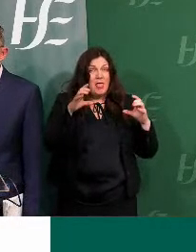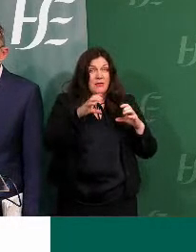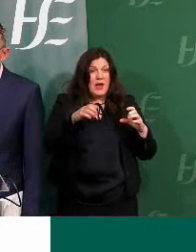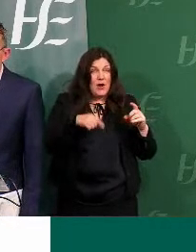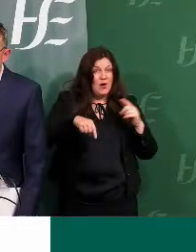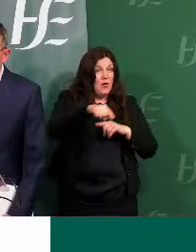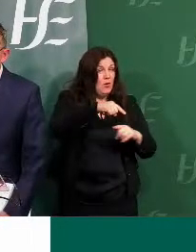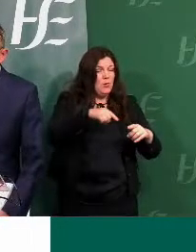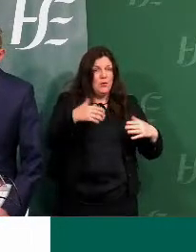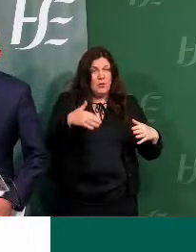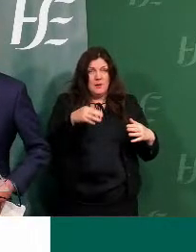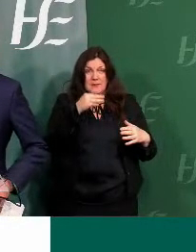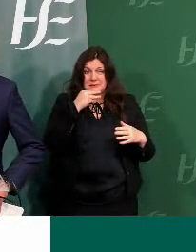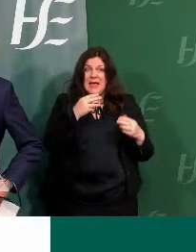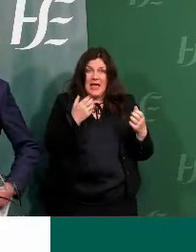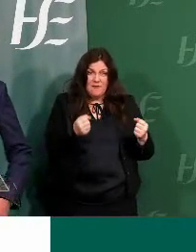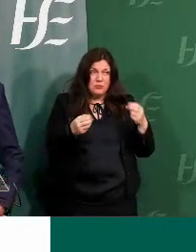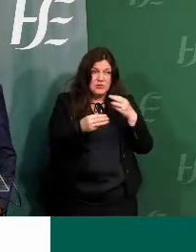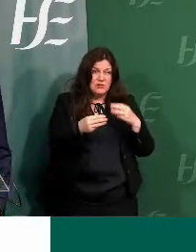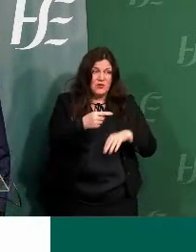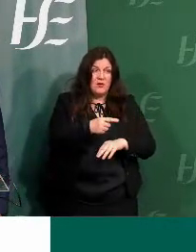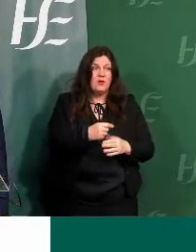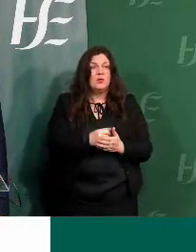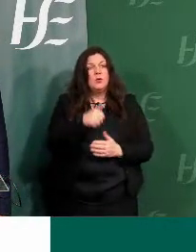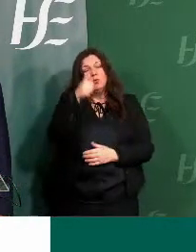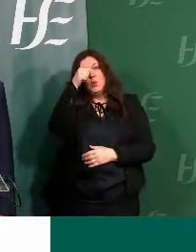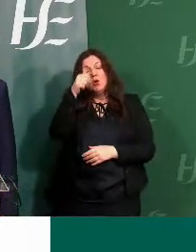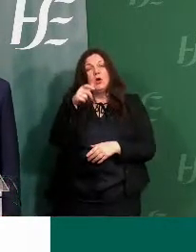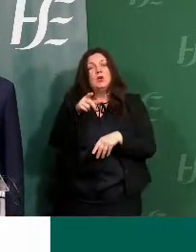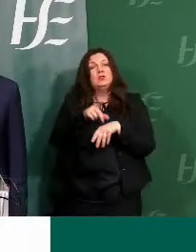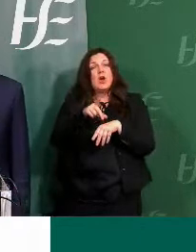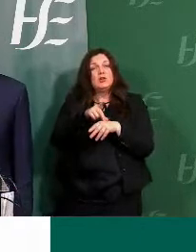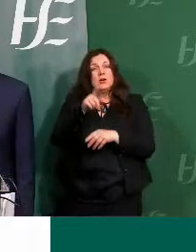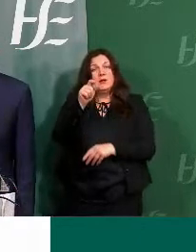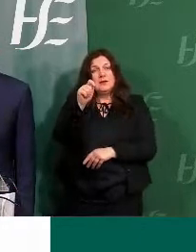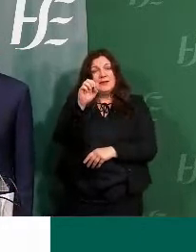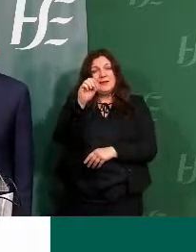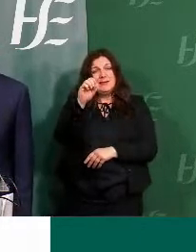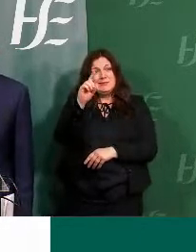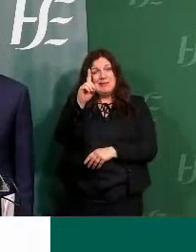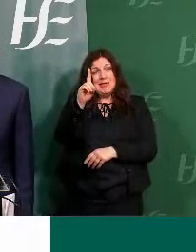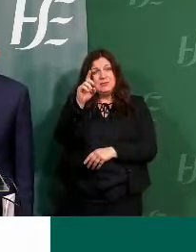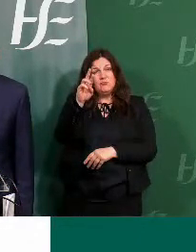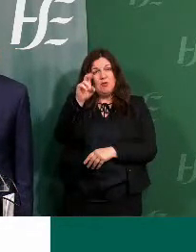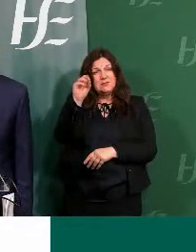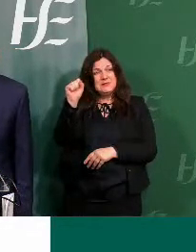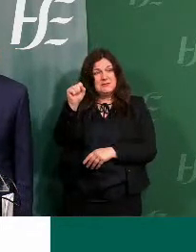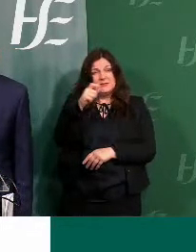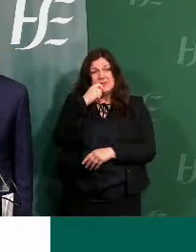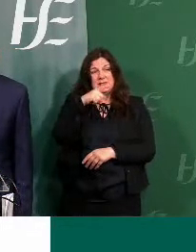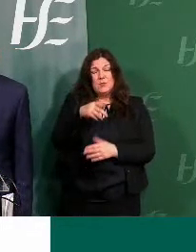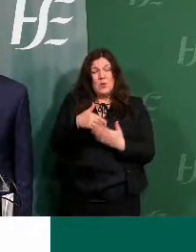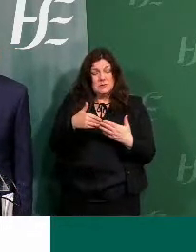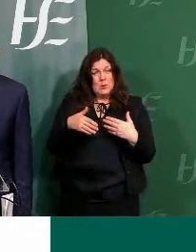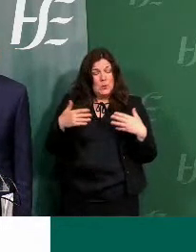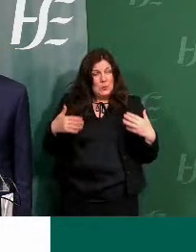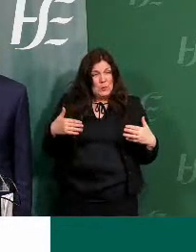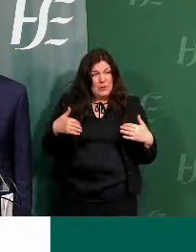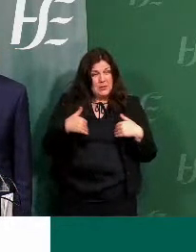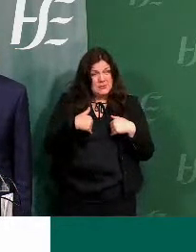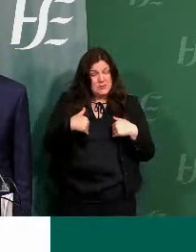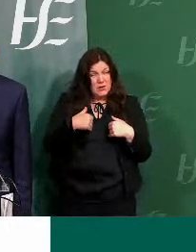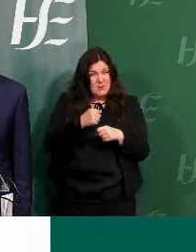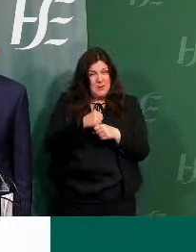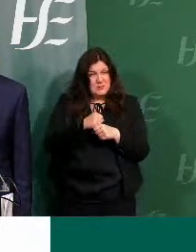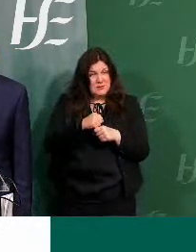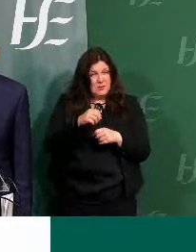settings. Dr. Tedros, worried about Omicron spreading at a rate we have not seen with any previous variant. We're concerned people are